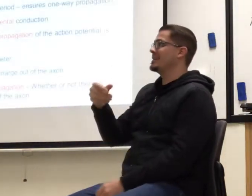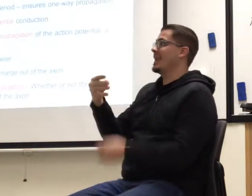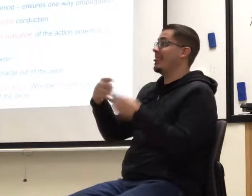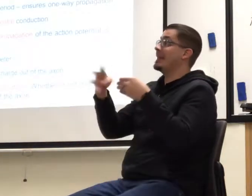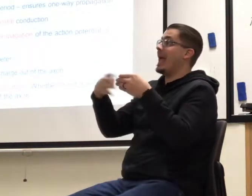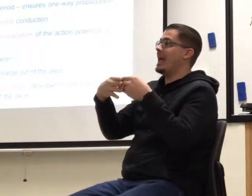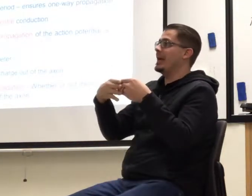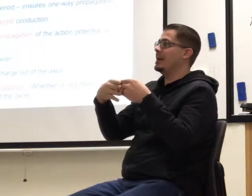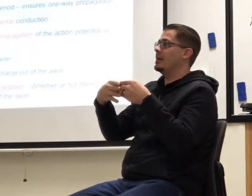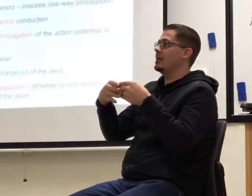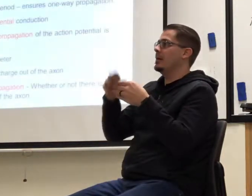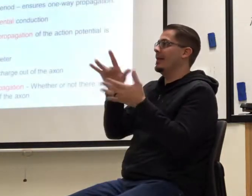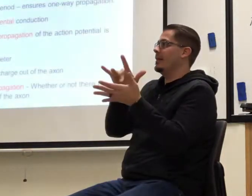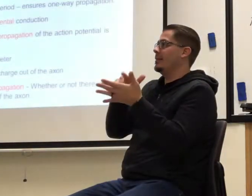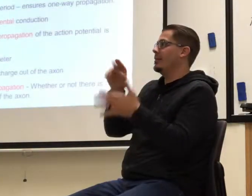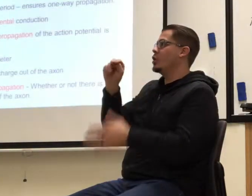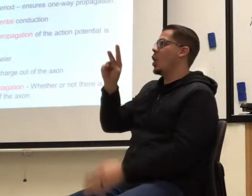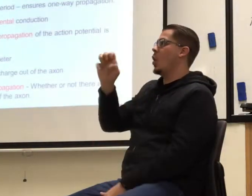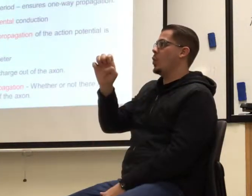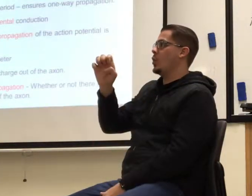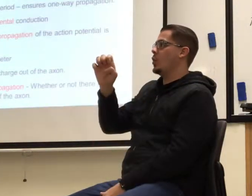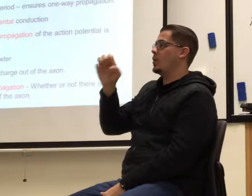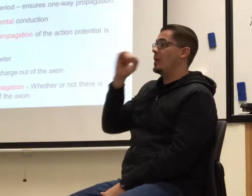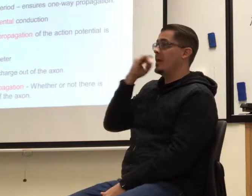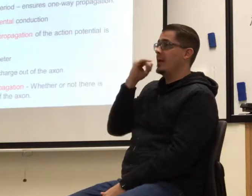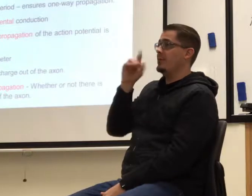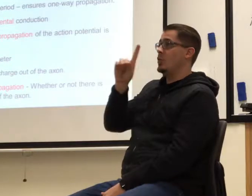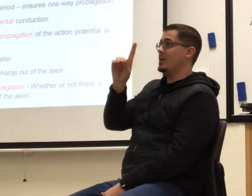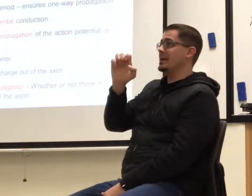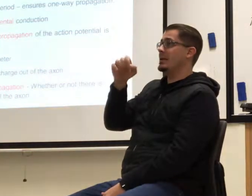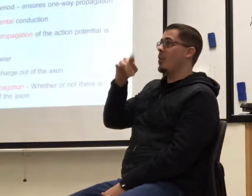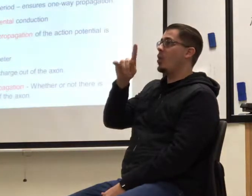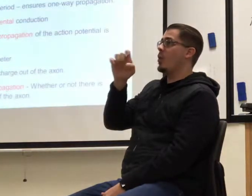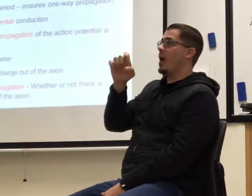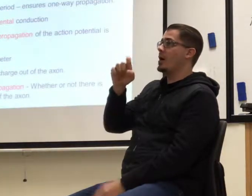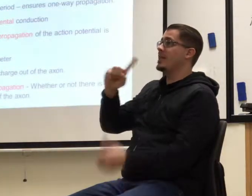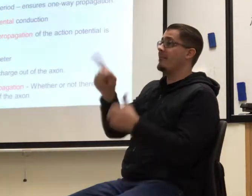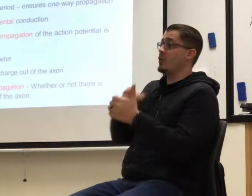at the nodes. So let's say you depolarize the first segment.